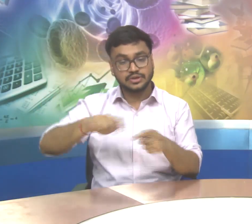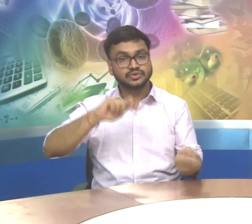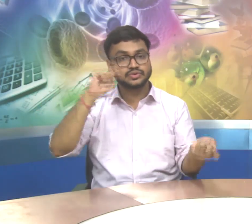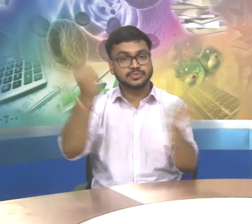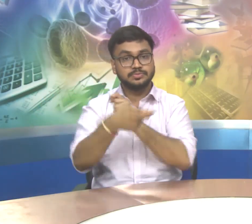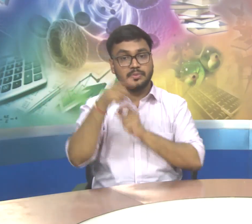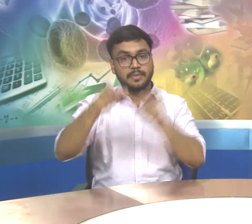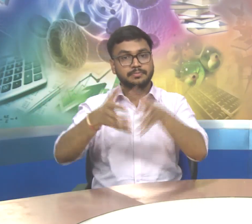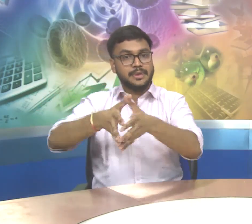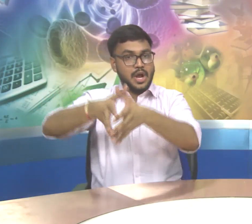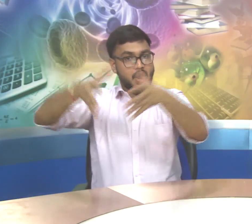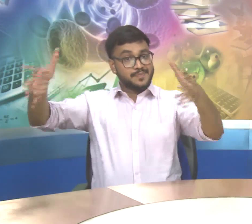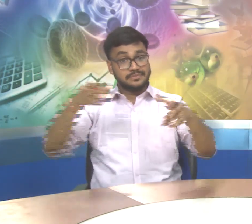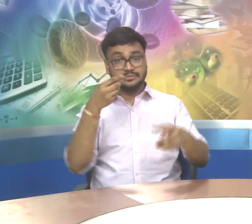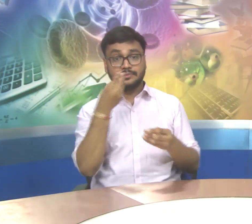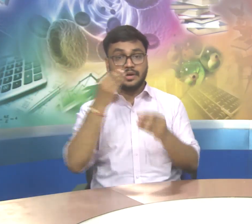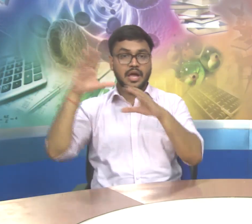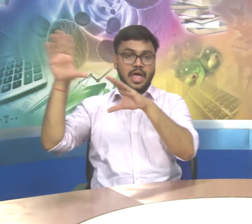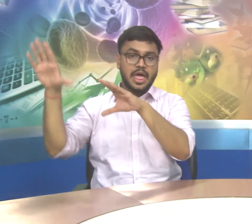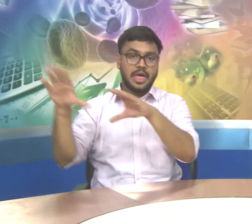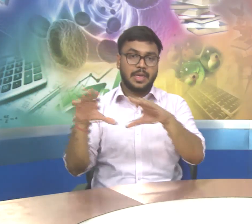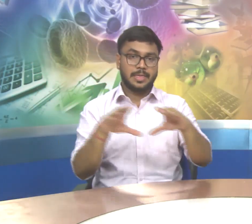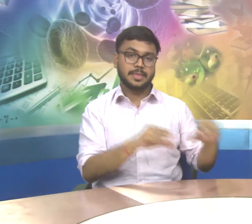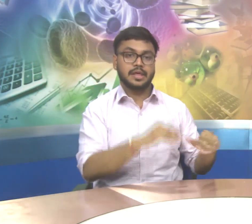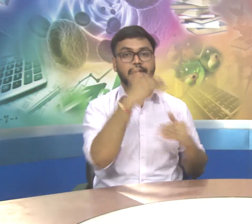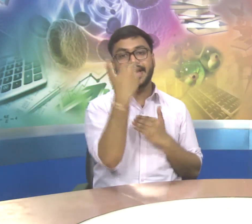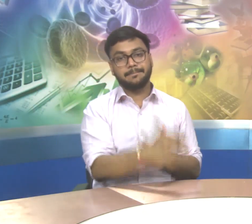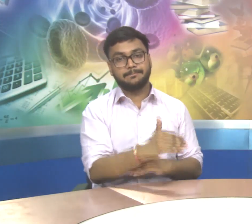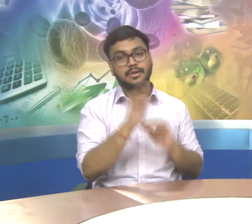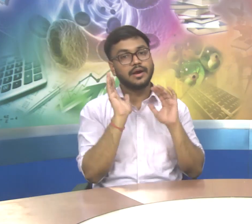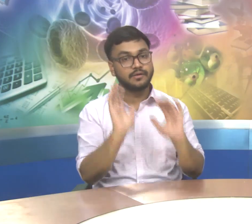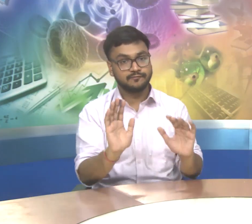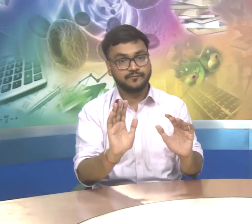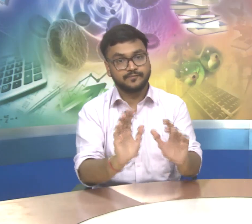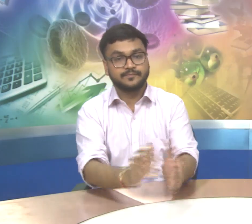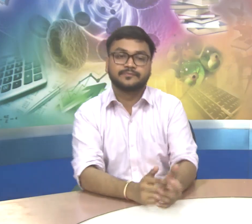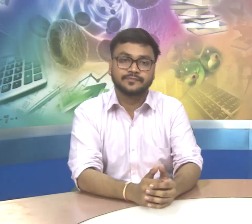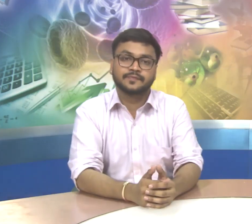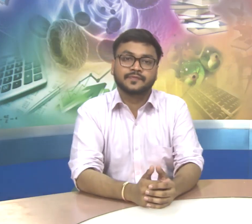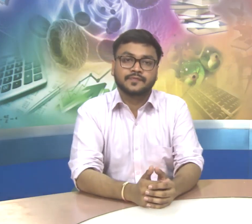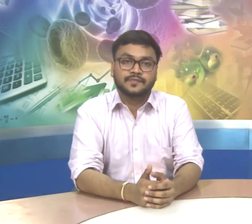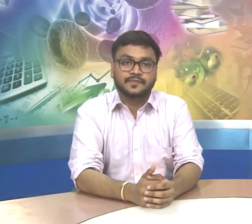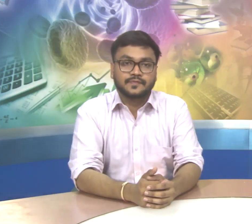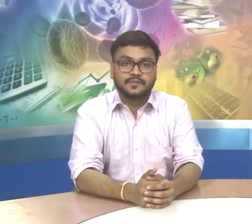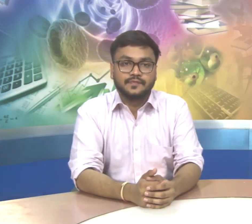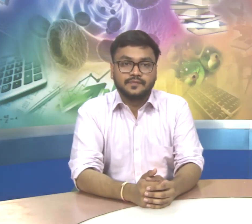In past there were less people, so less demand for resources, but now population has increased.